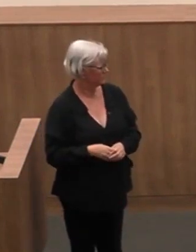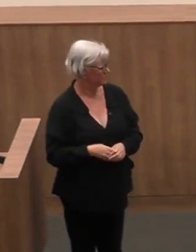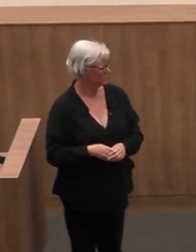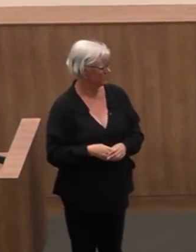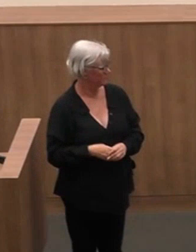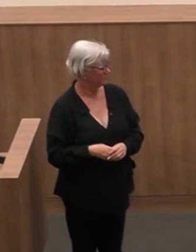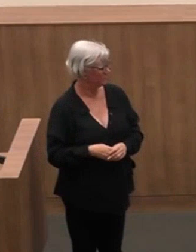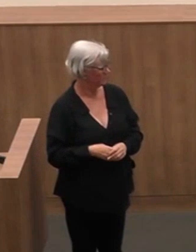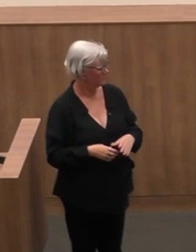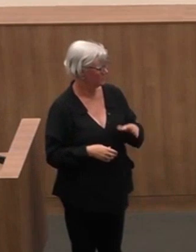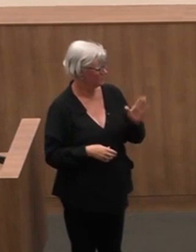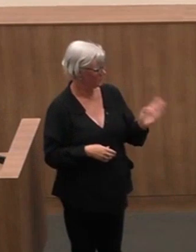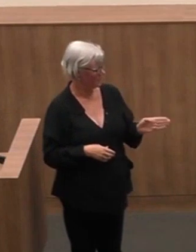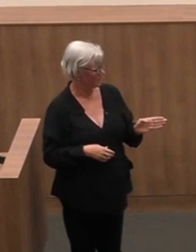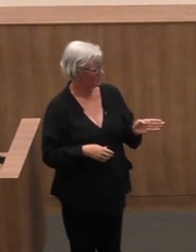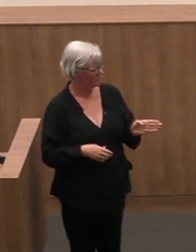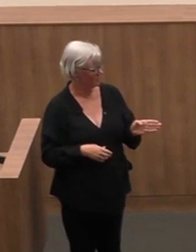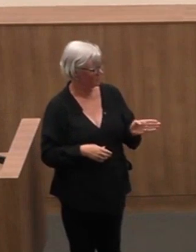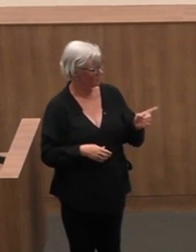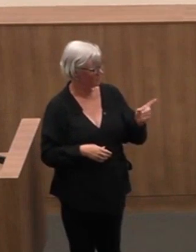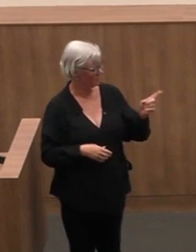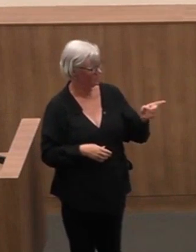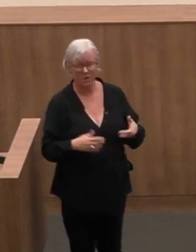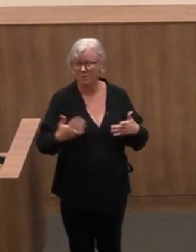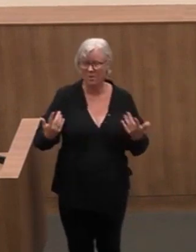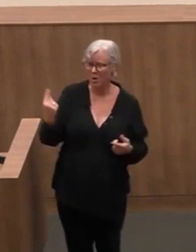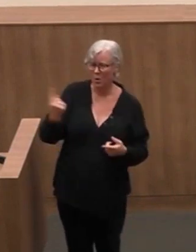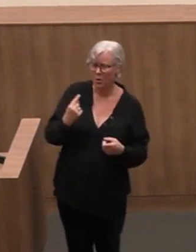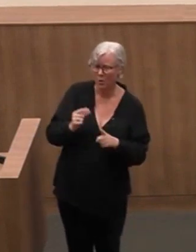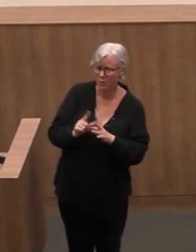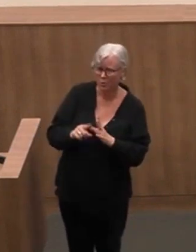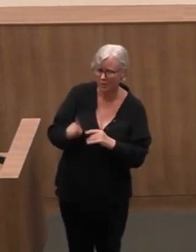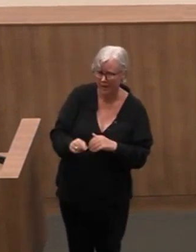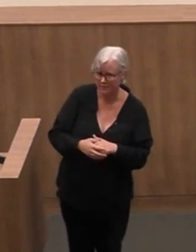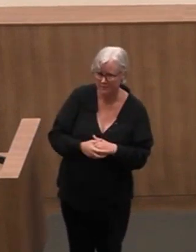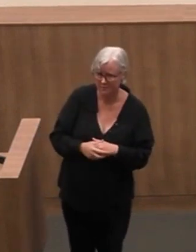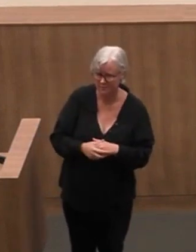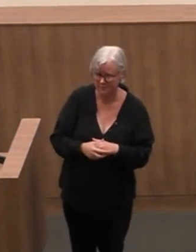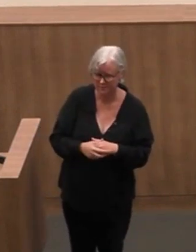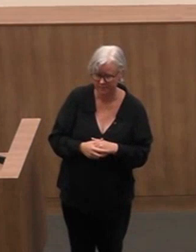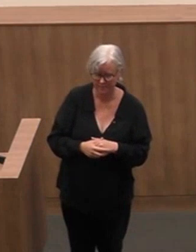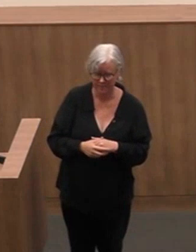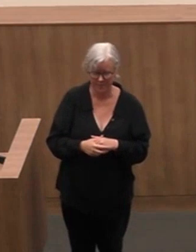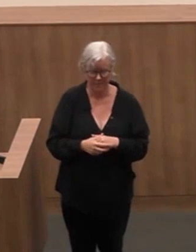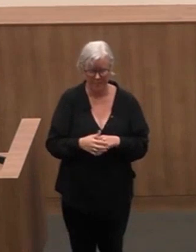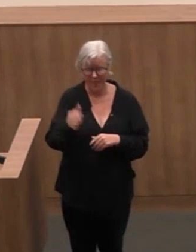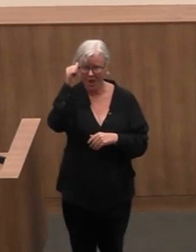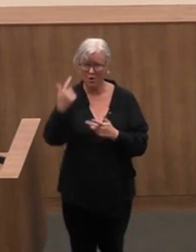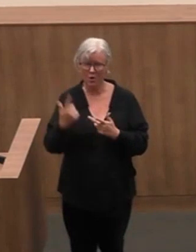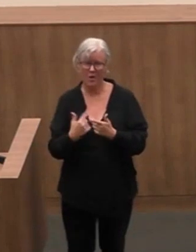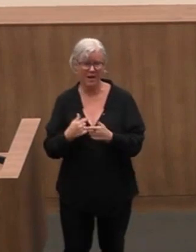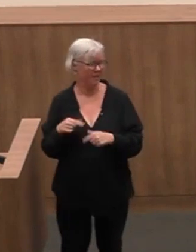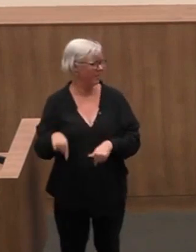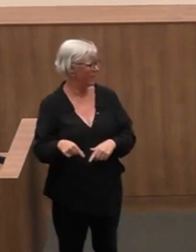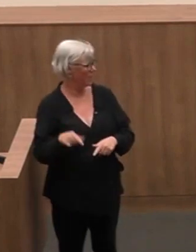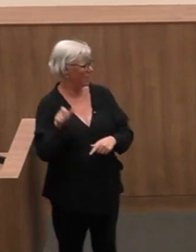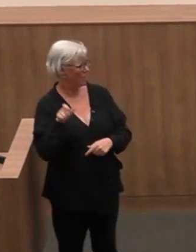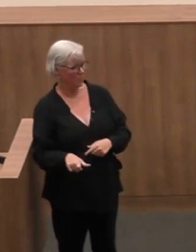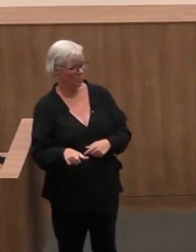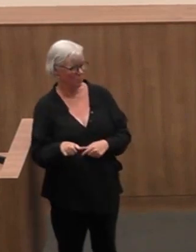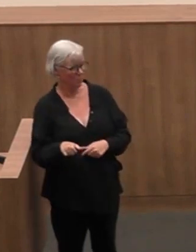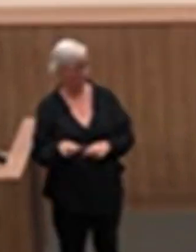Across the decision maker and their supporters. So what does, who does that, and I know that another one of Sam's decision supporters is in the room, and